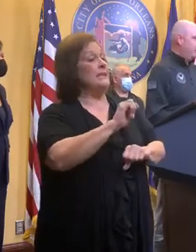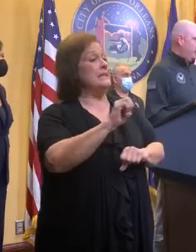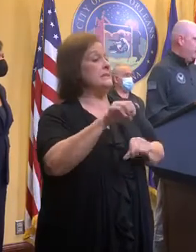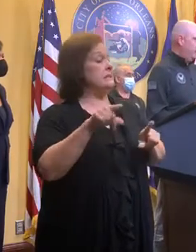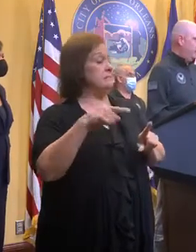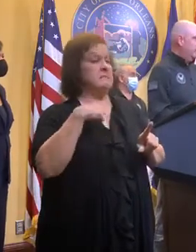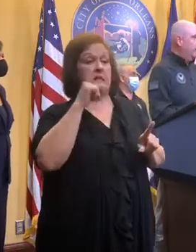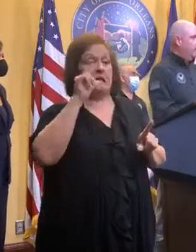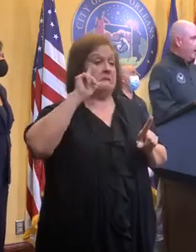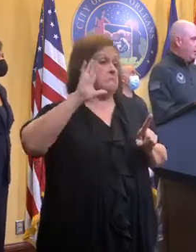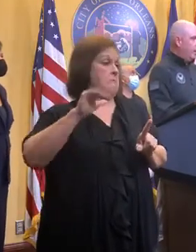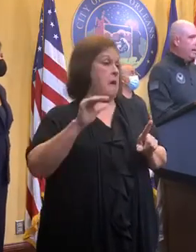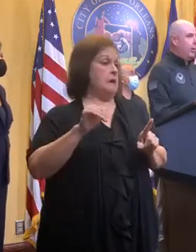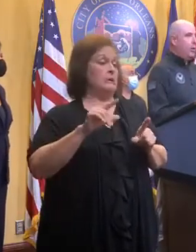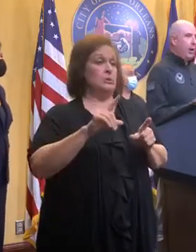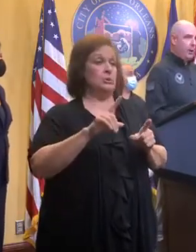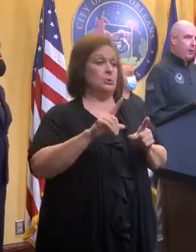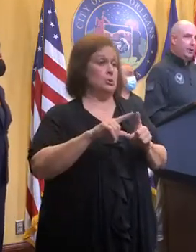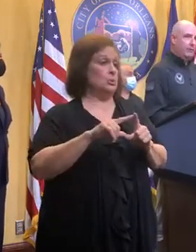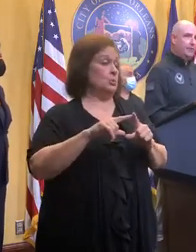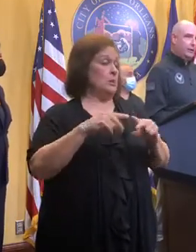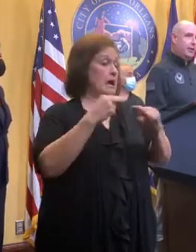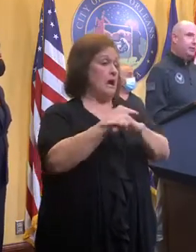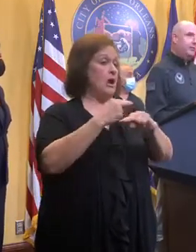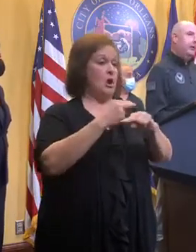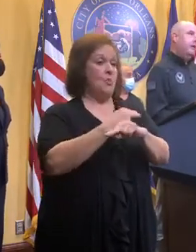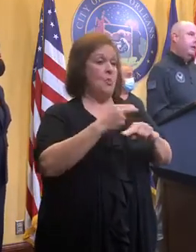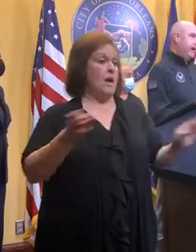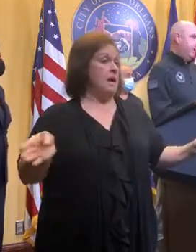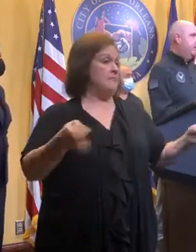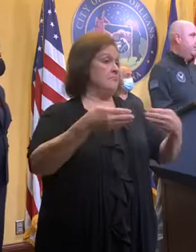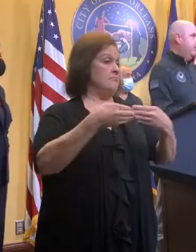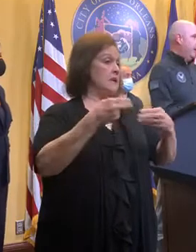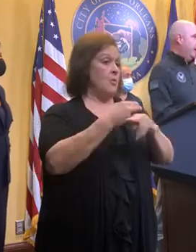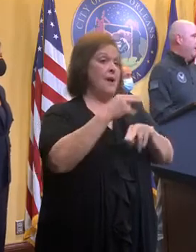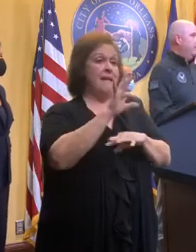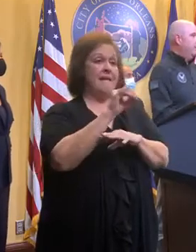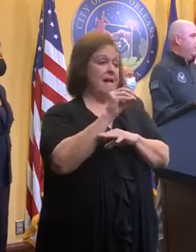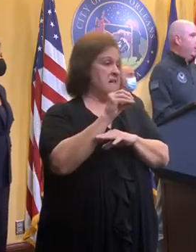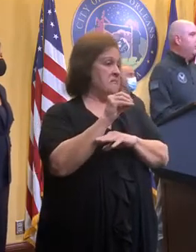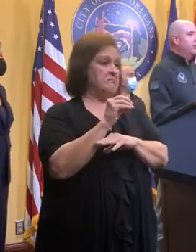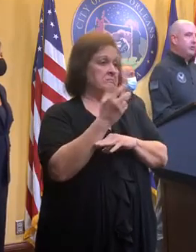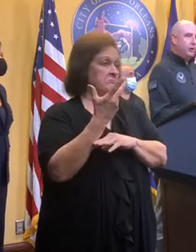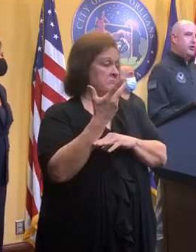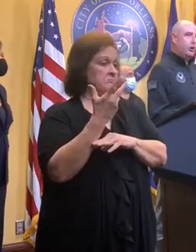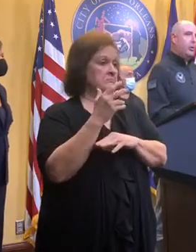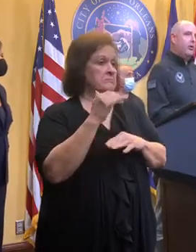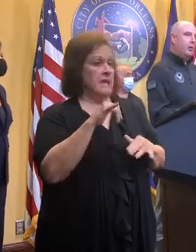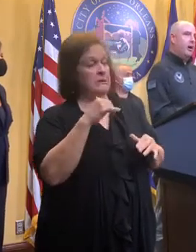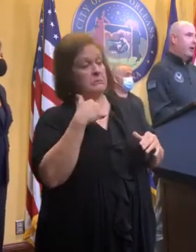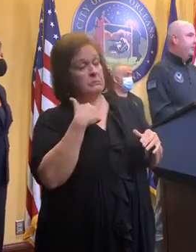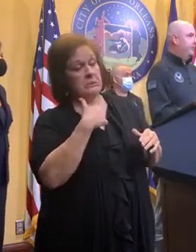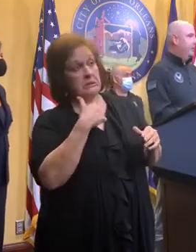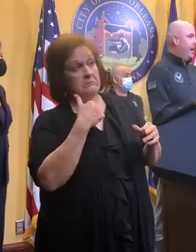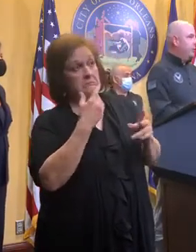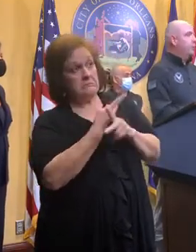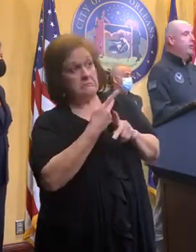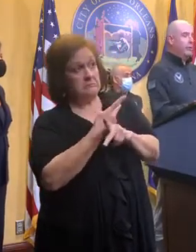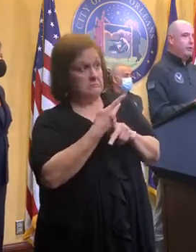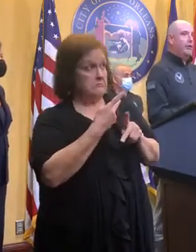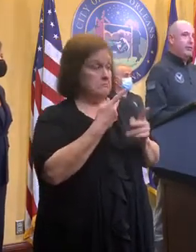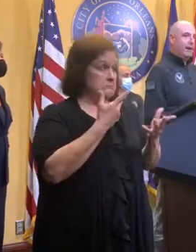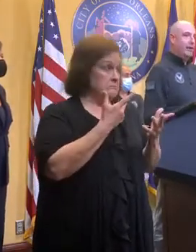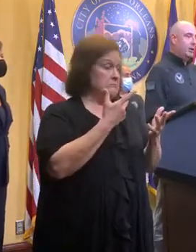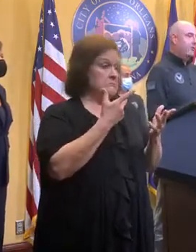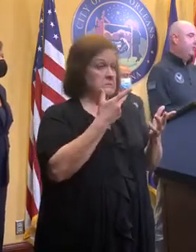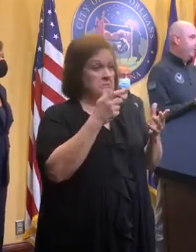not anticipate closing the Highway 90 or Highway 11 floodgates. That kind of runs our decision on whether or not it's a mandatory